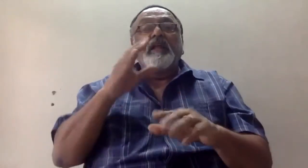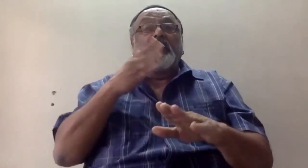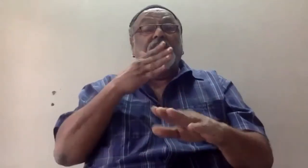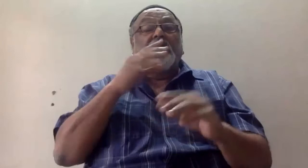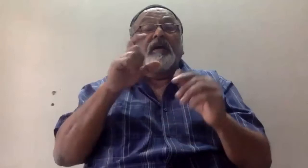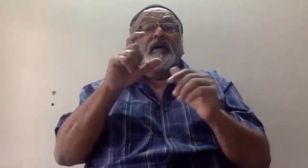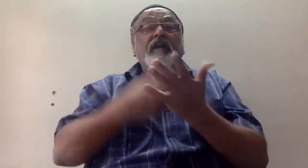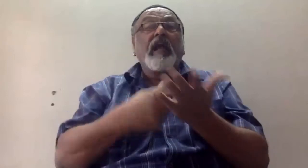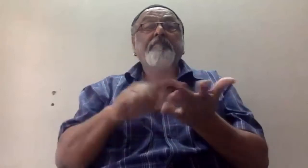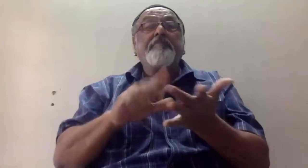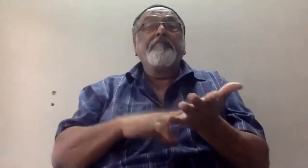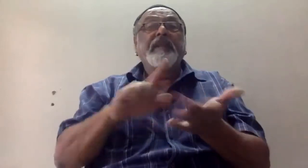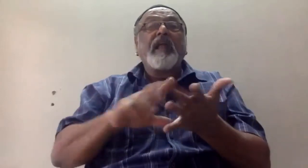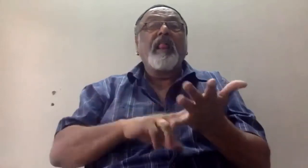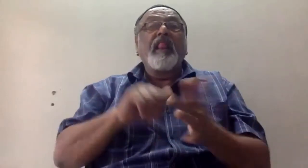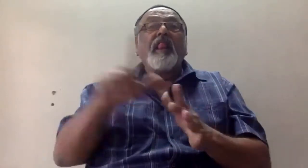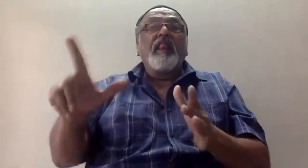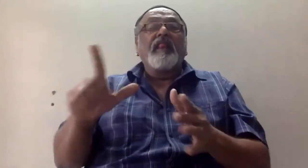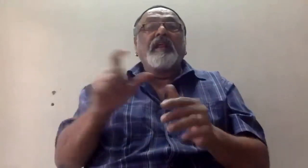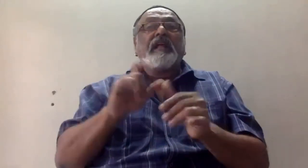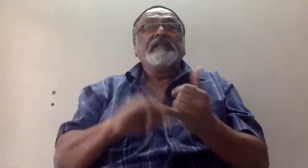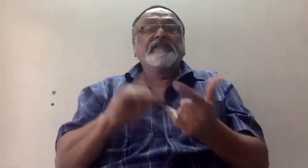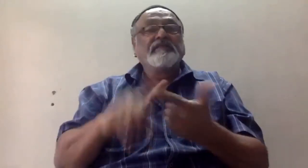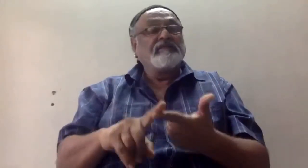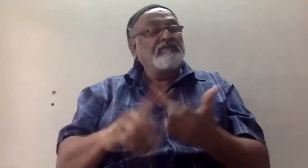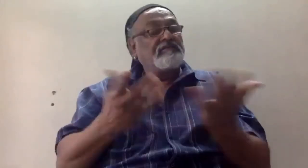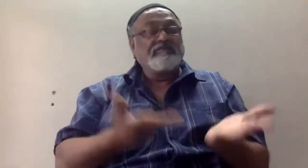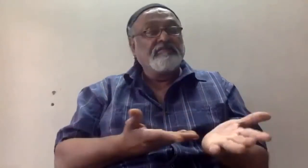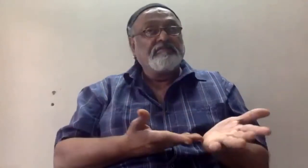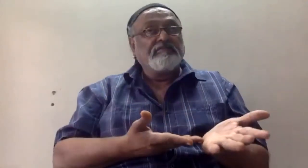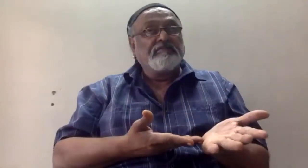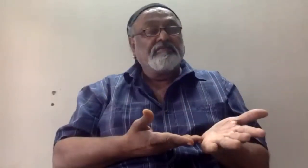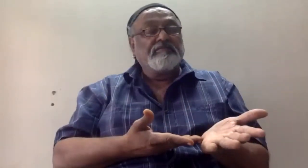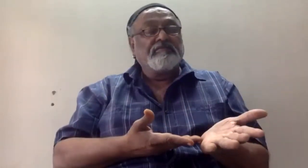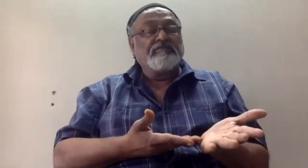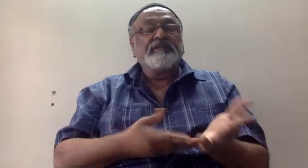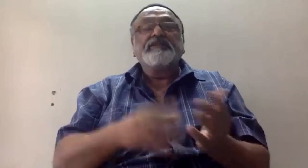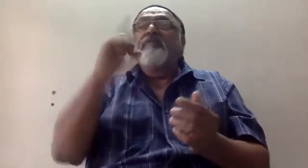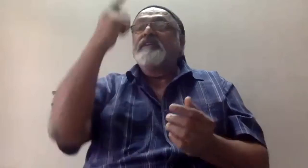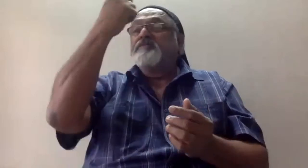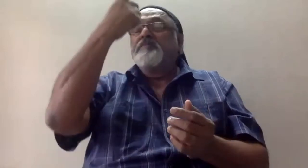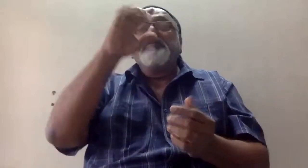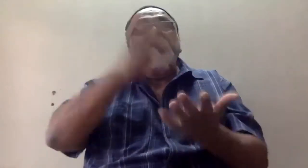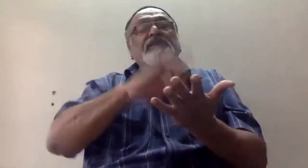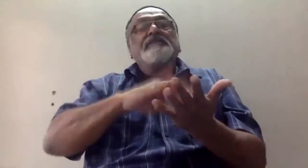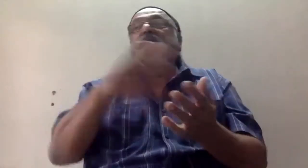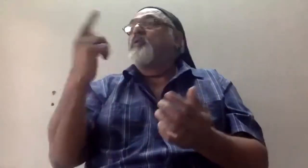up. So the first place whether any person would go to complain or if somebody has filed a complaint against